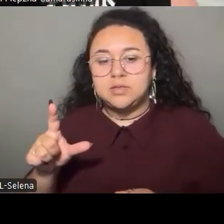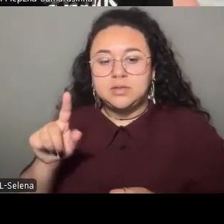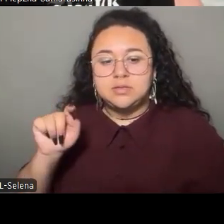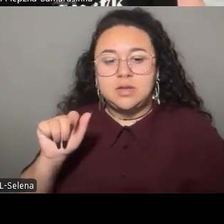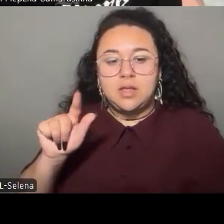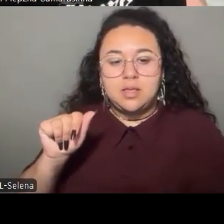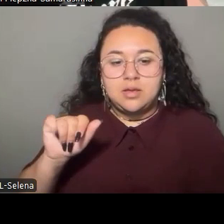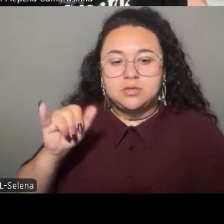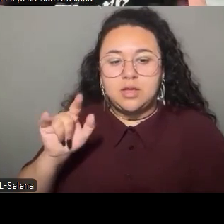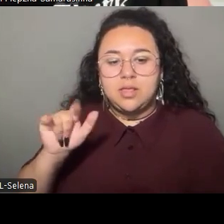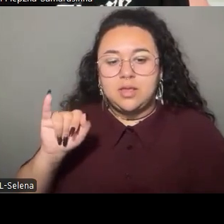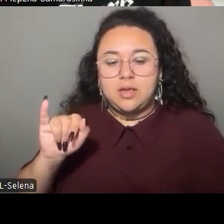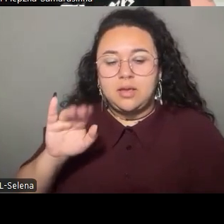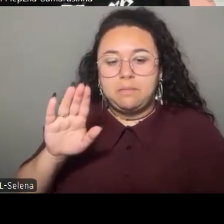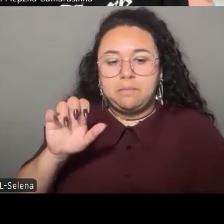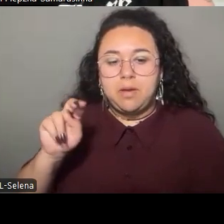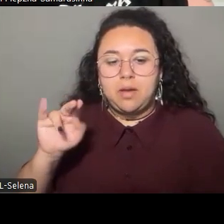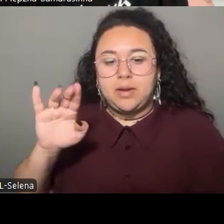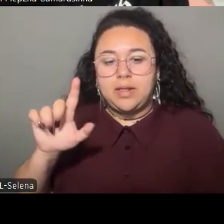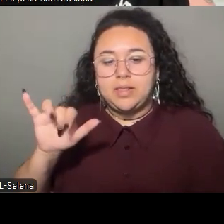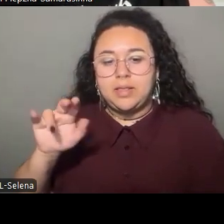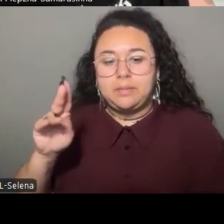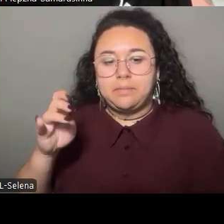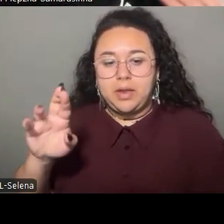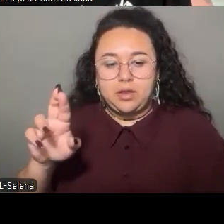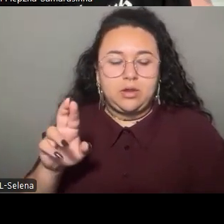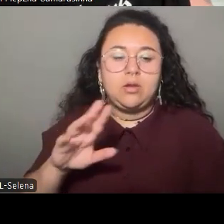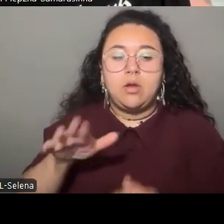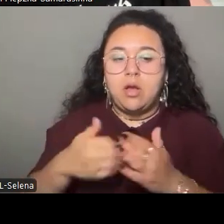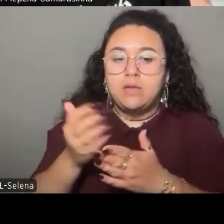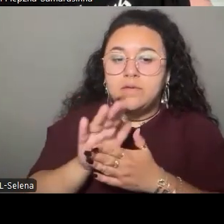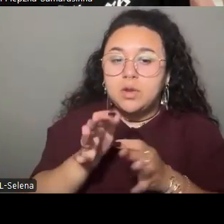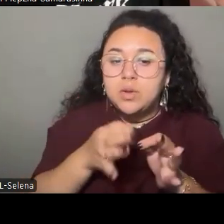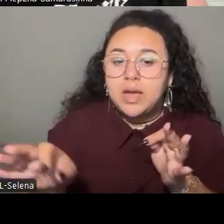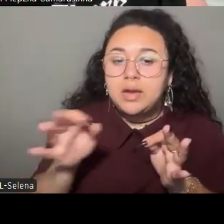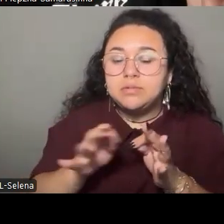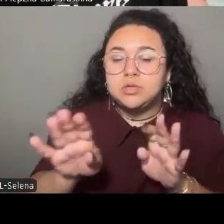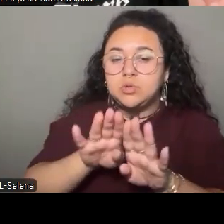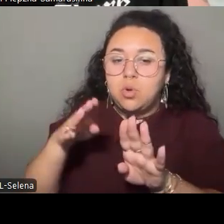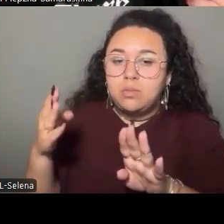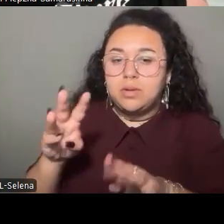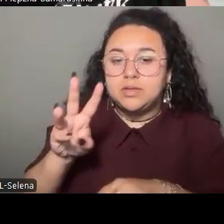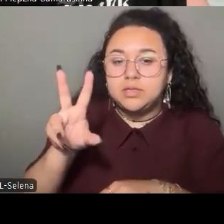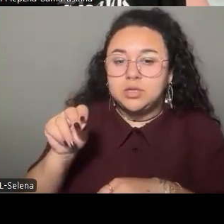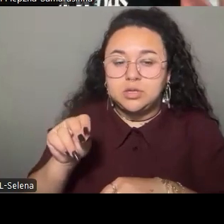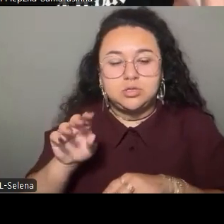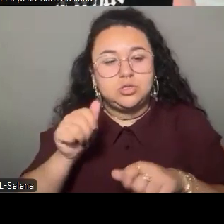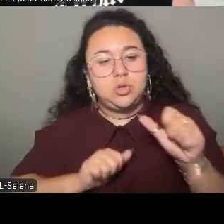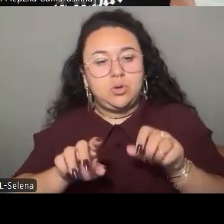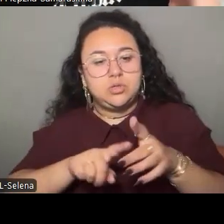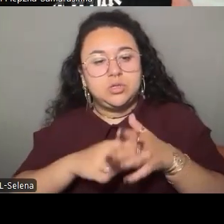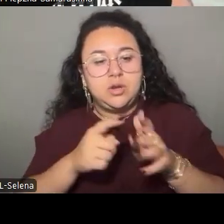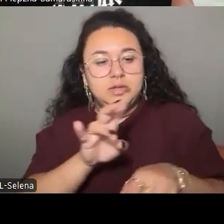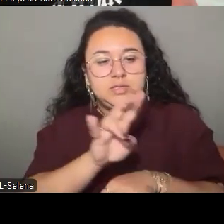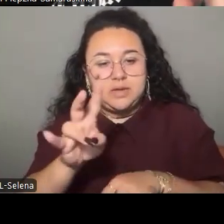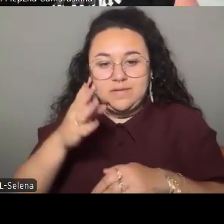and Bonnie Lynn Baker. Please come fragrance free. All videos are captioned. Doors will open at 6:30. Show will begin at 7 and end at 9. We put that